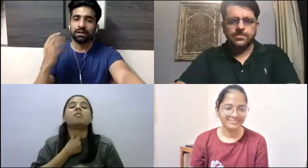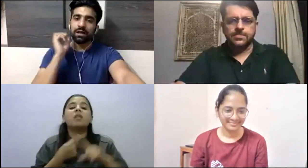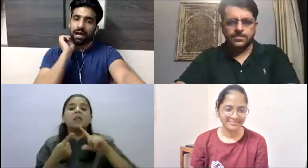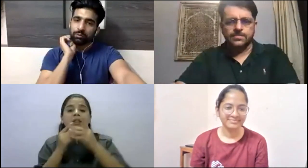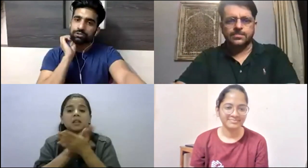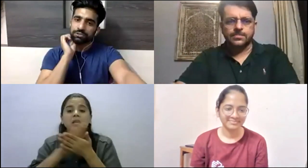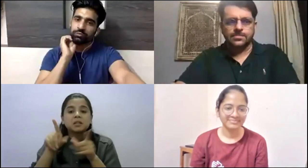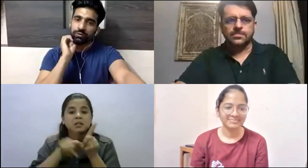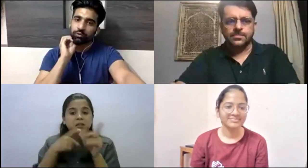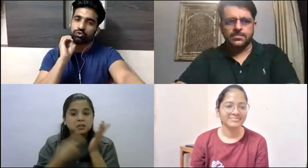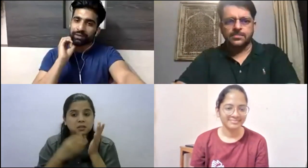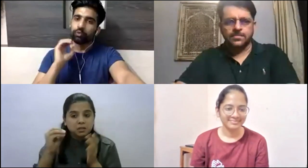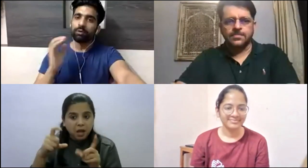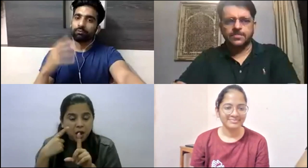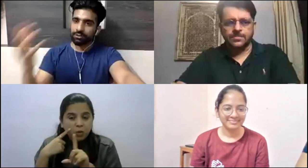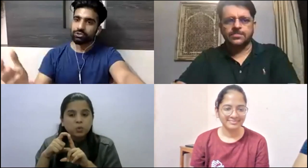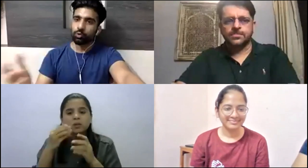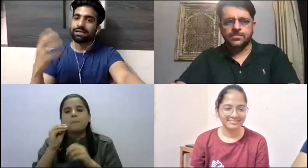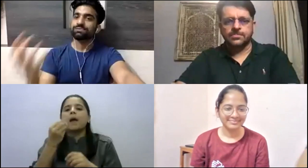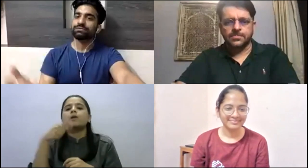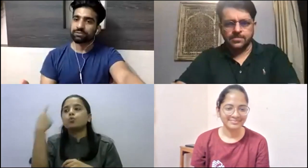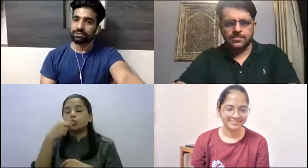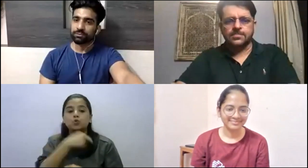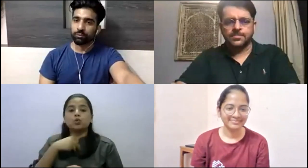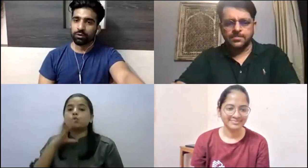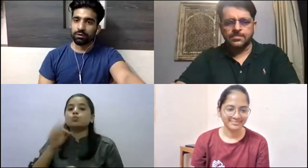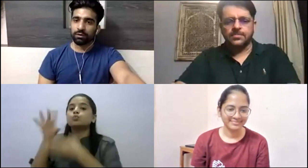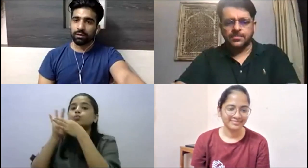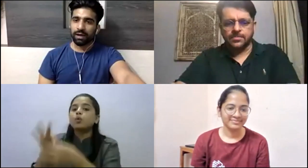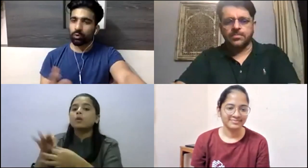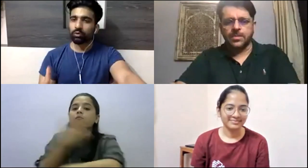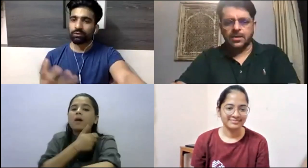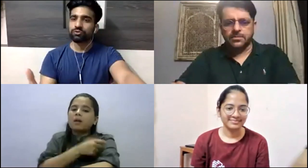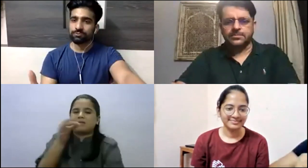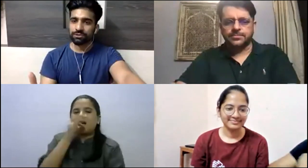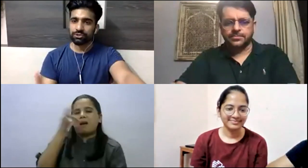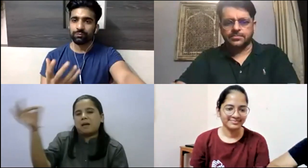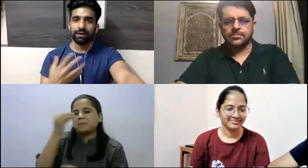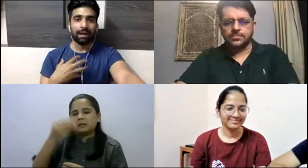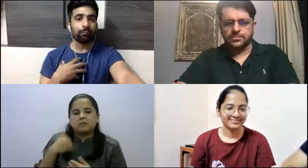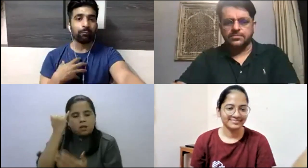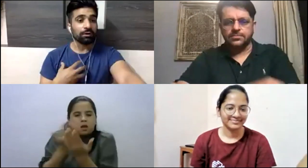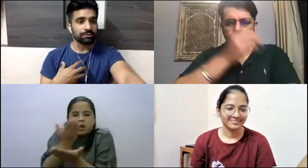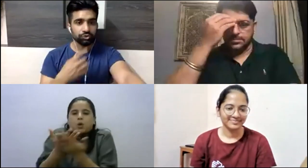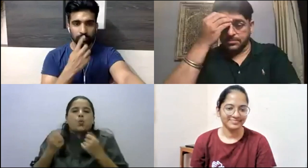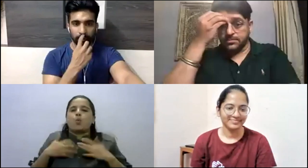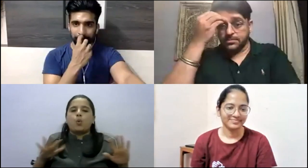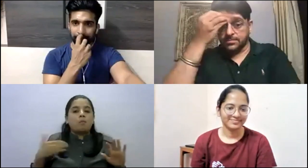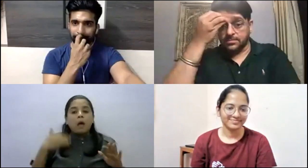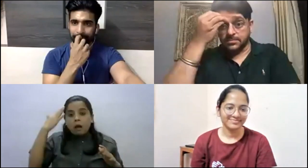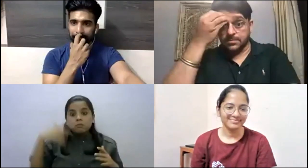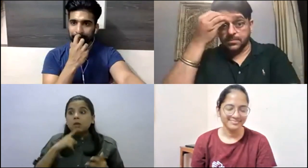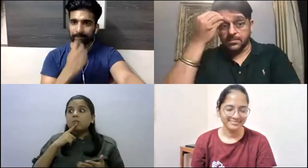conditions, I would suggest if you speak to a professional who deals with vaccination more. I don't want to give you some suggestion where I'm not 100% sure about.